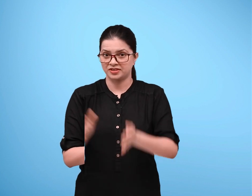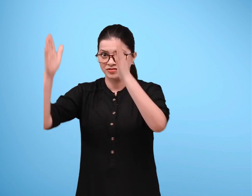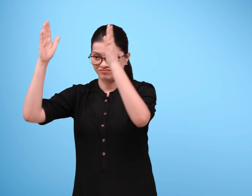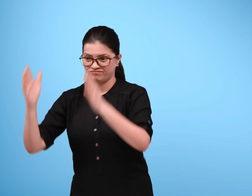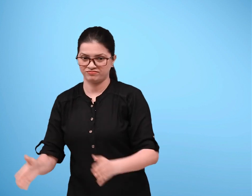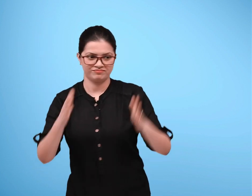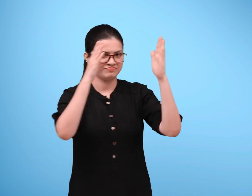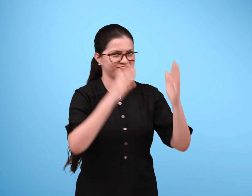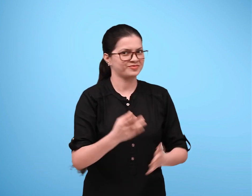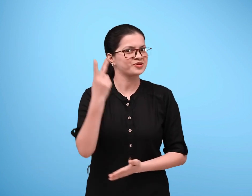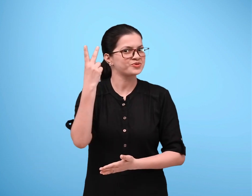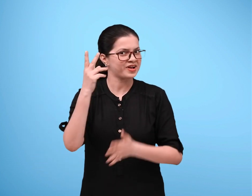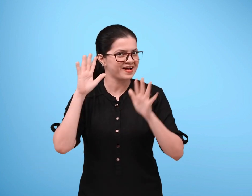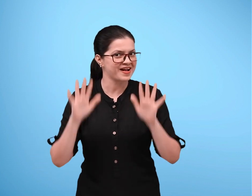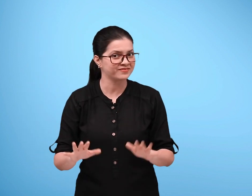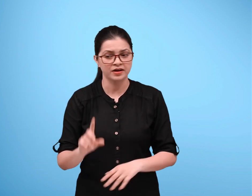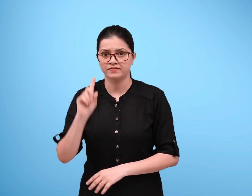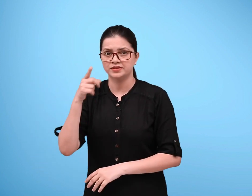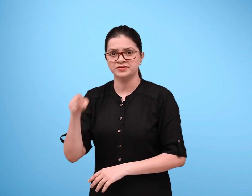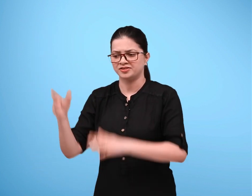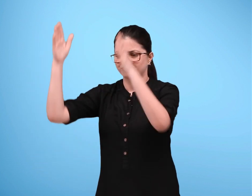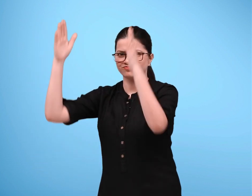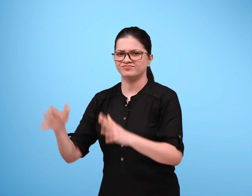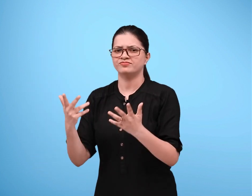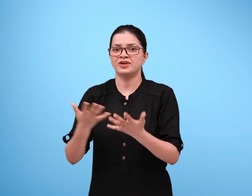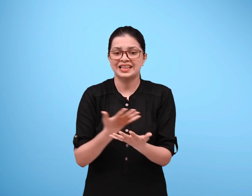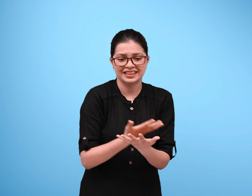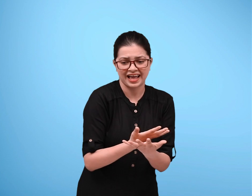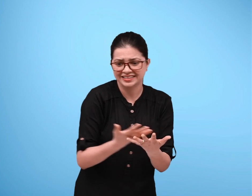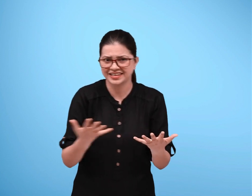There are two columns. One is for objects at rest,